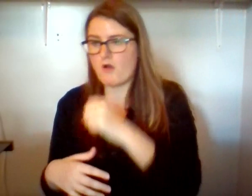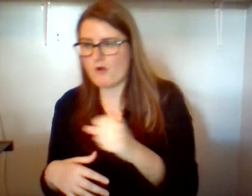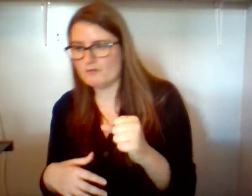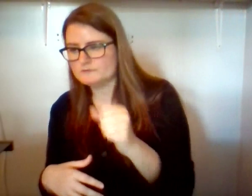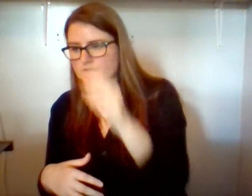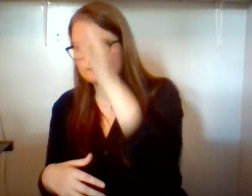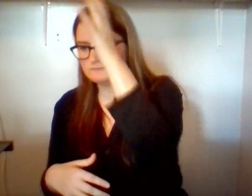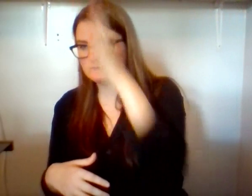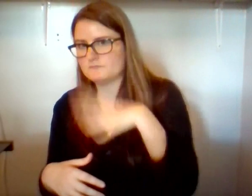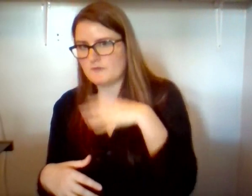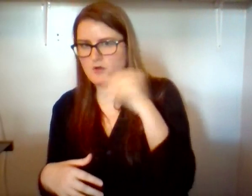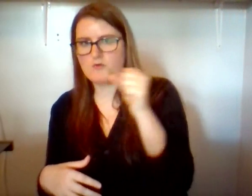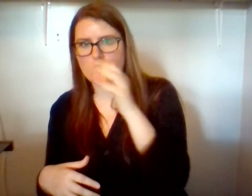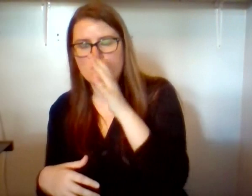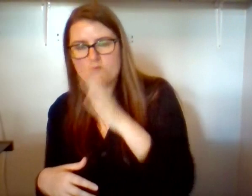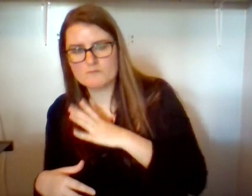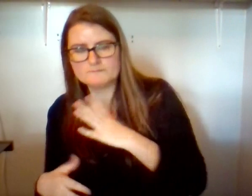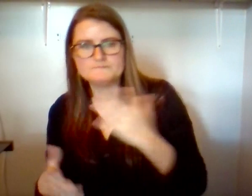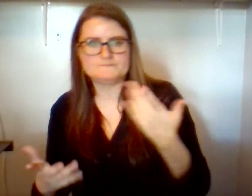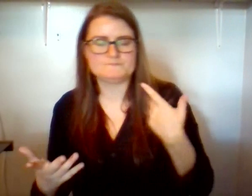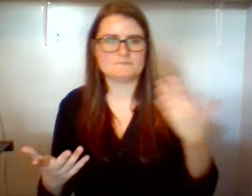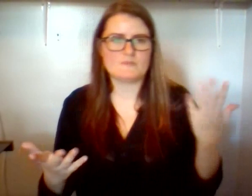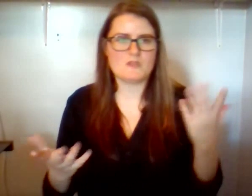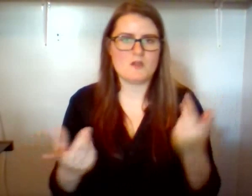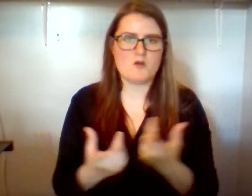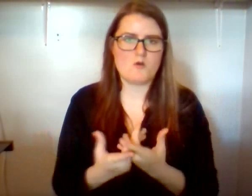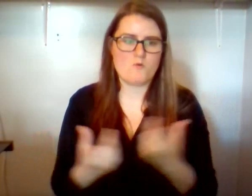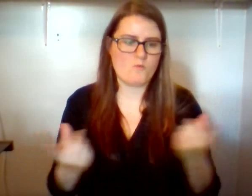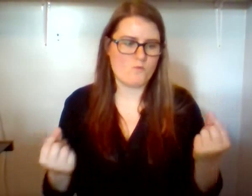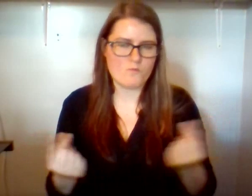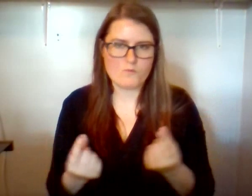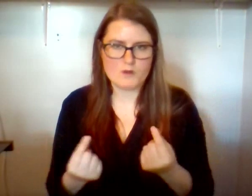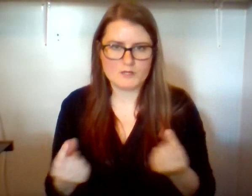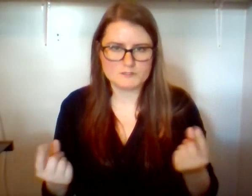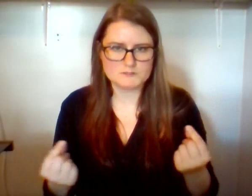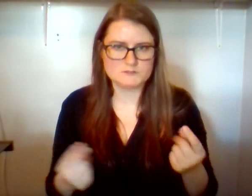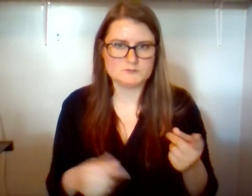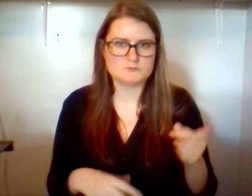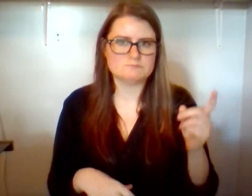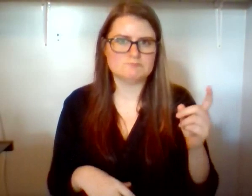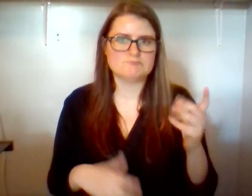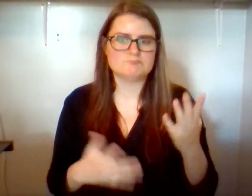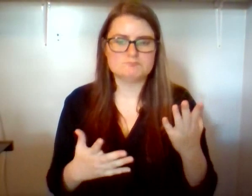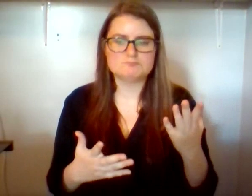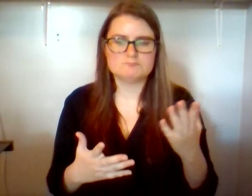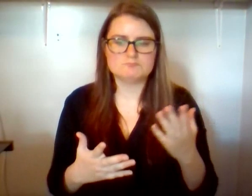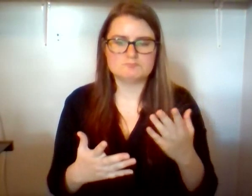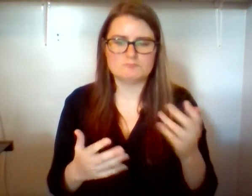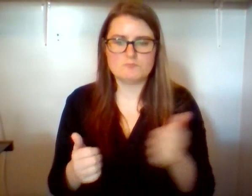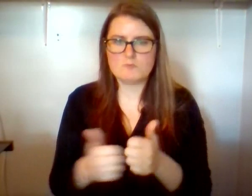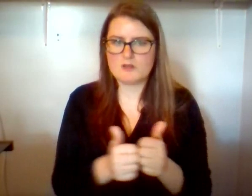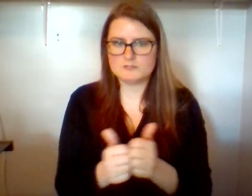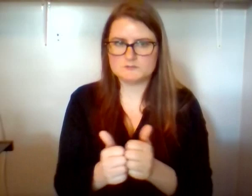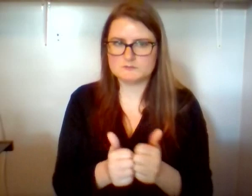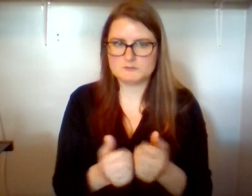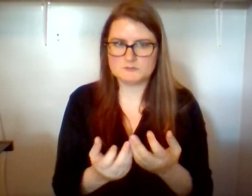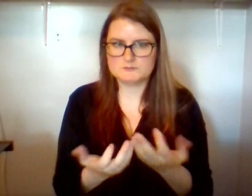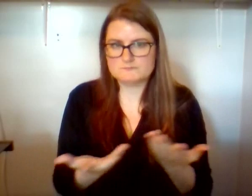is utterly crucial to ask. The Bible is our guide and our authority. It does